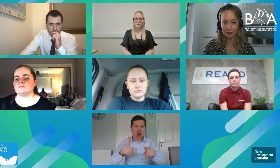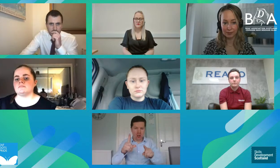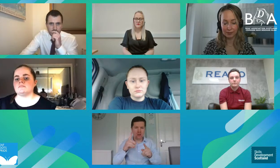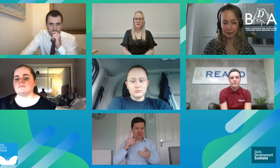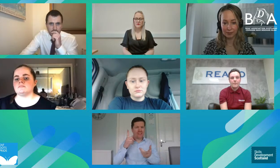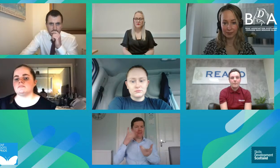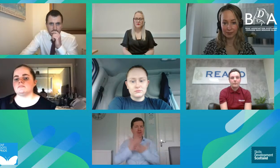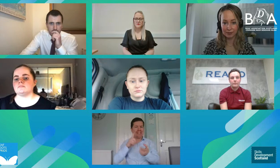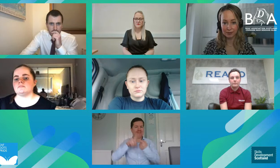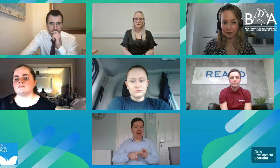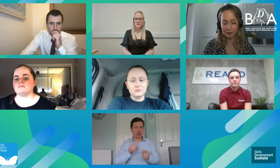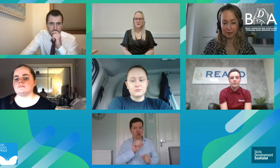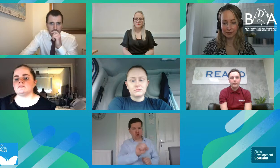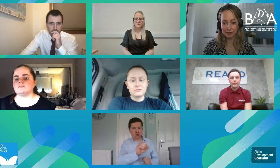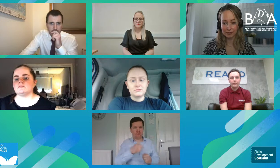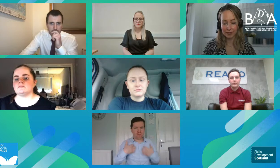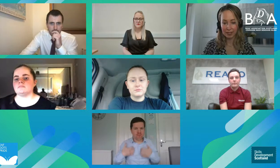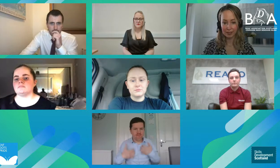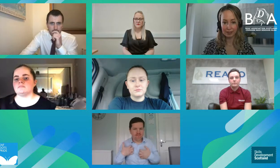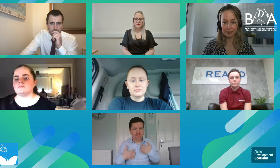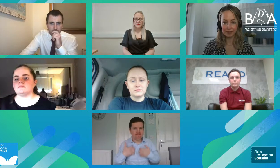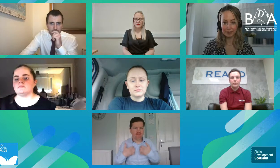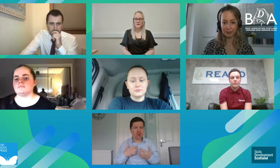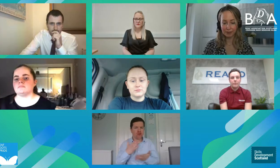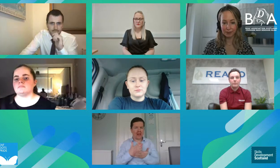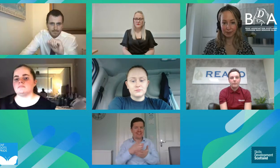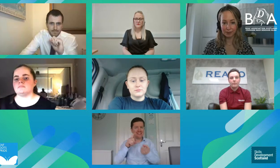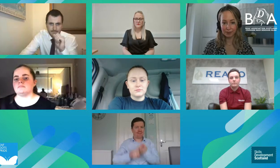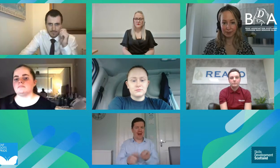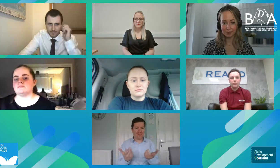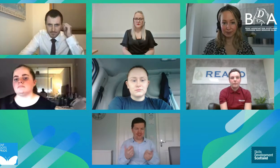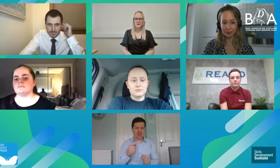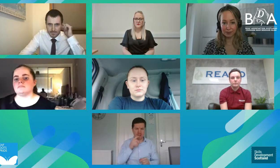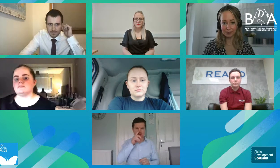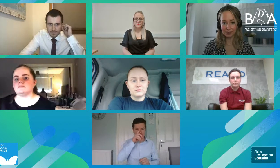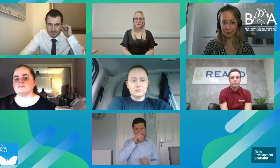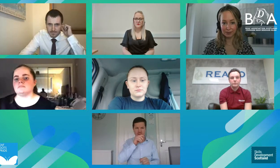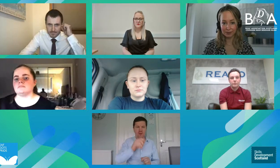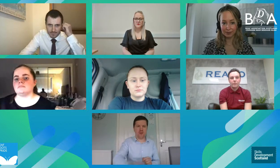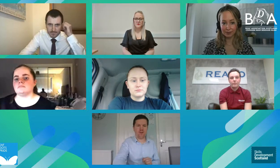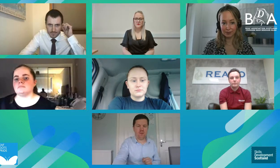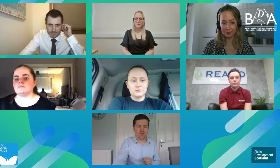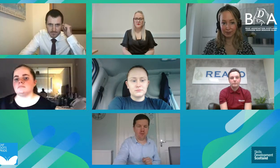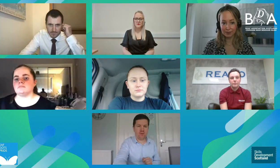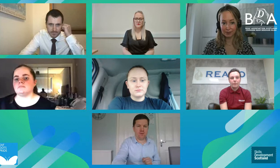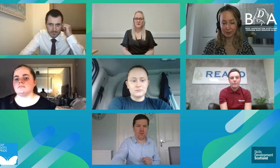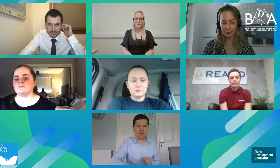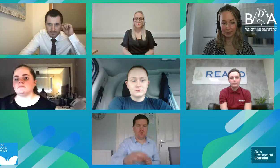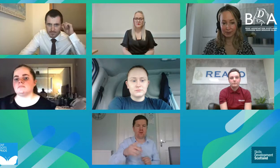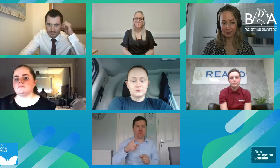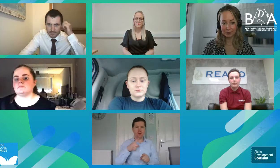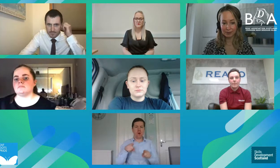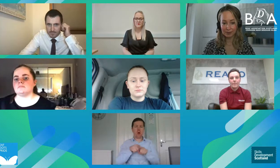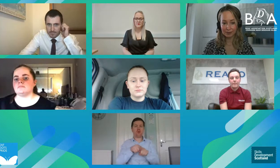So there's two different kind of engineering routes. It depends on where your interest lies.